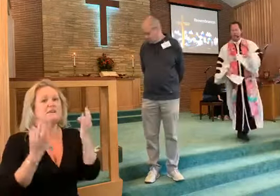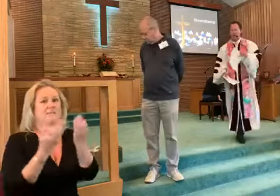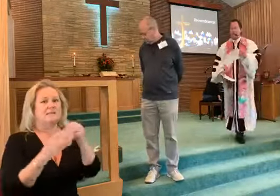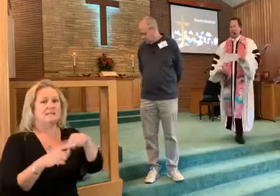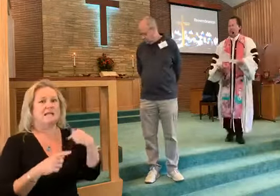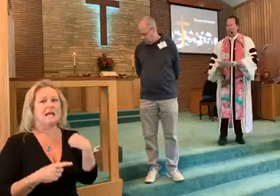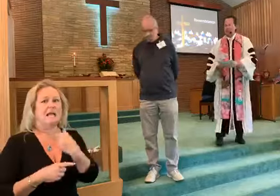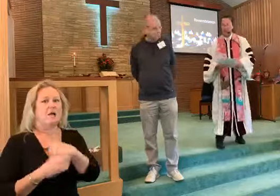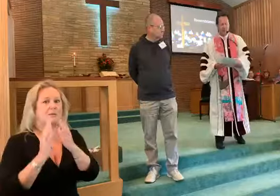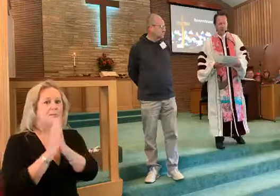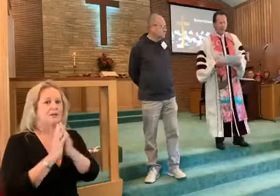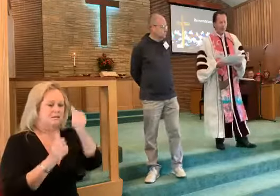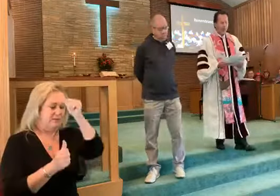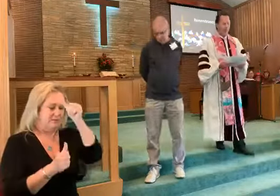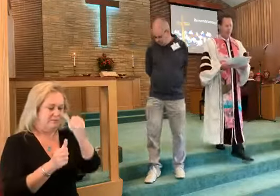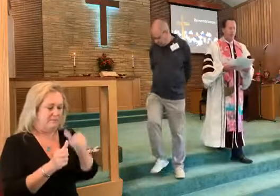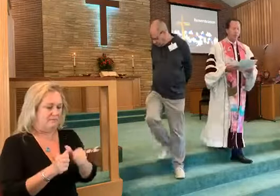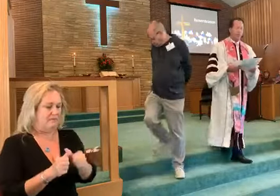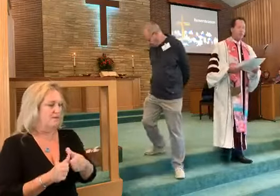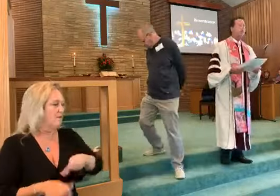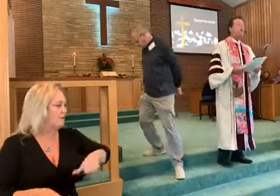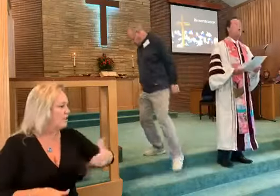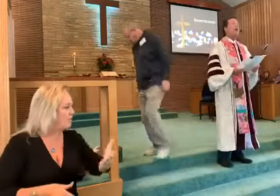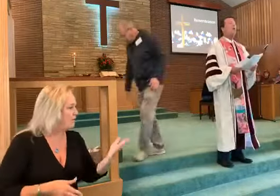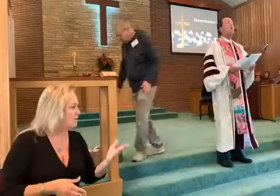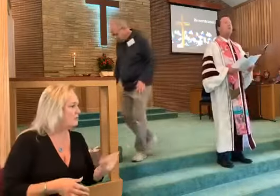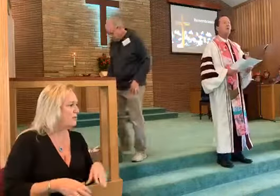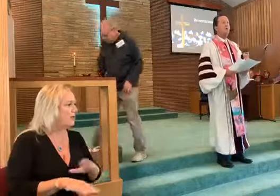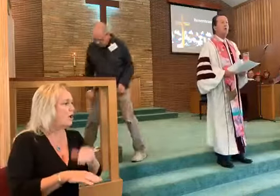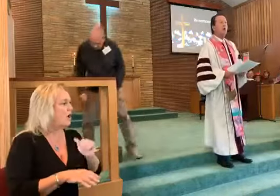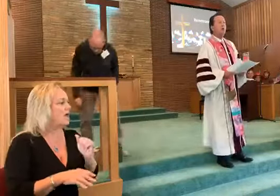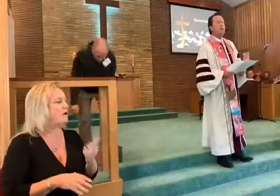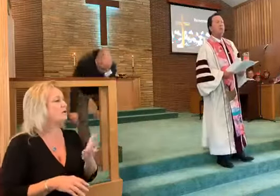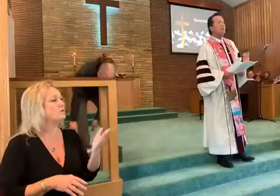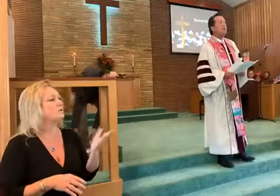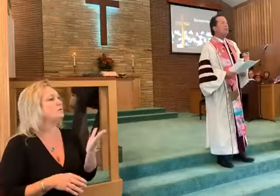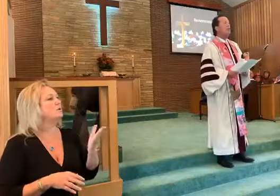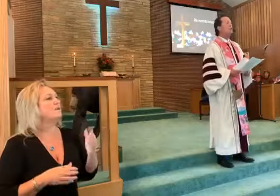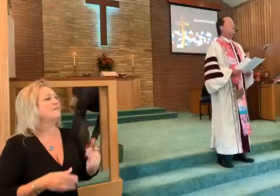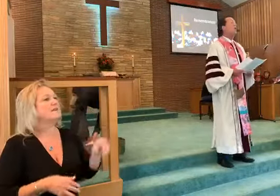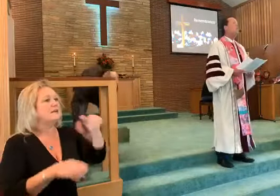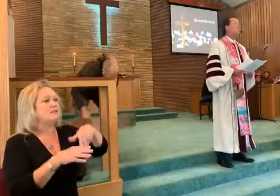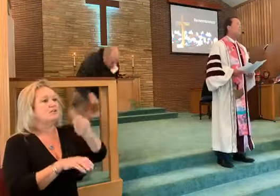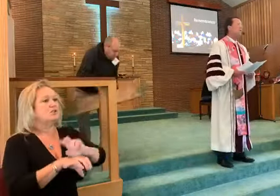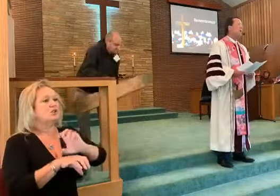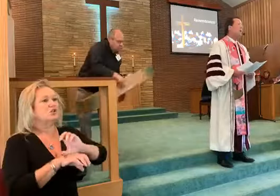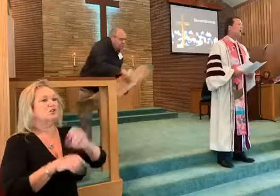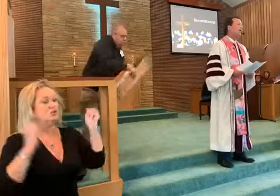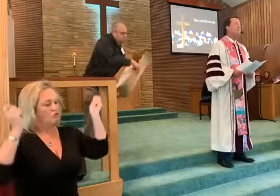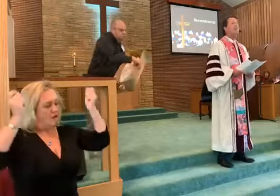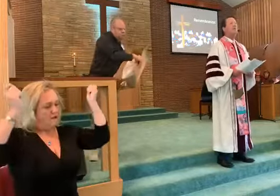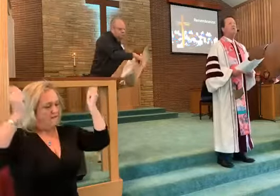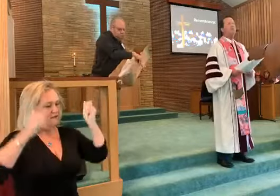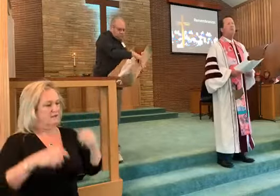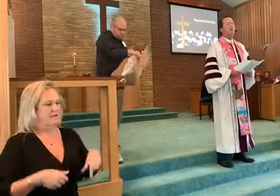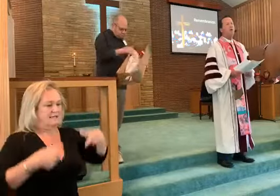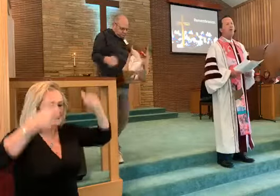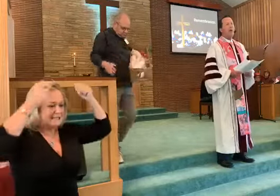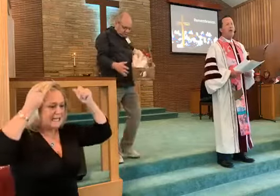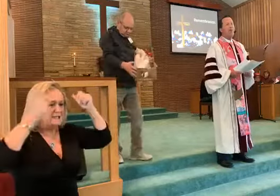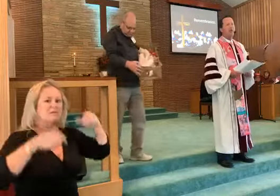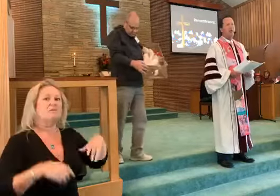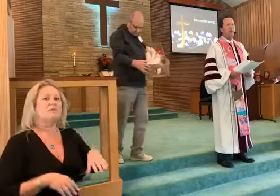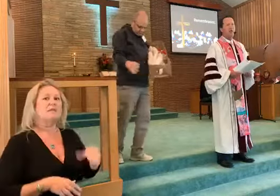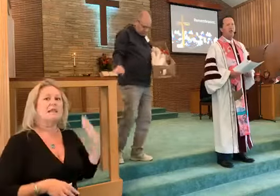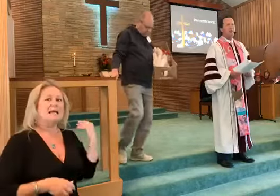our prayers as we remember those we call out who have entered the church triumphant as saints over